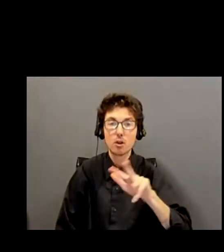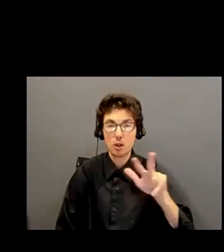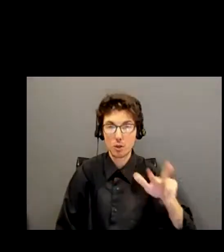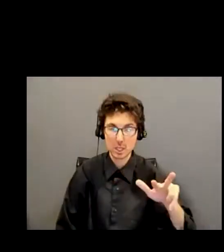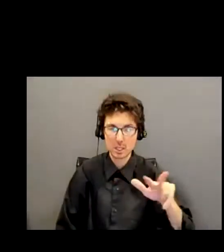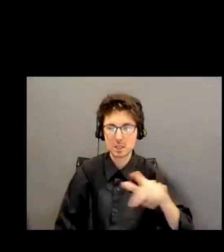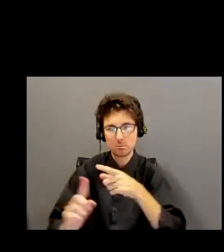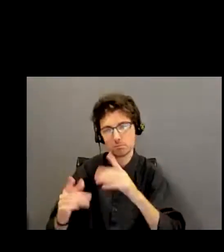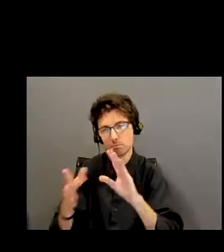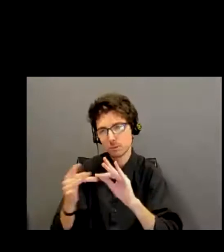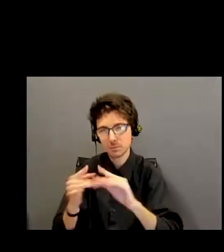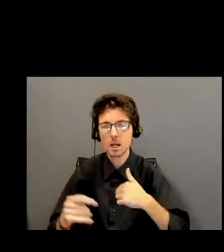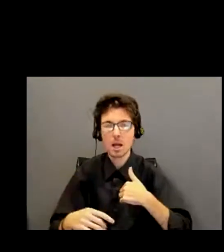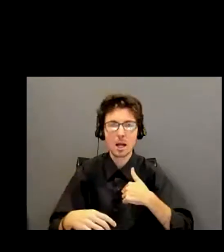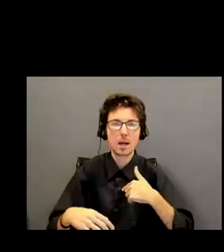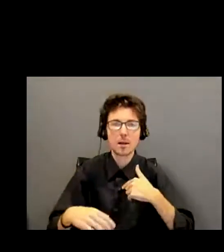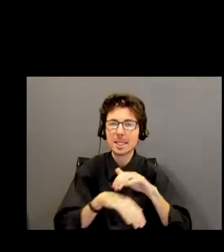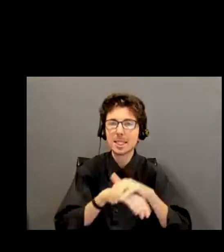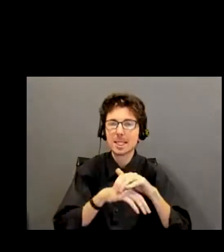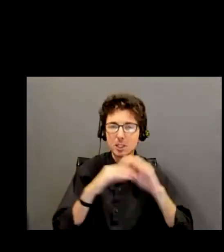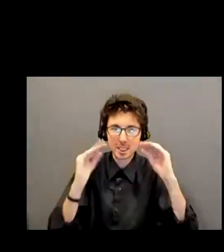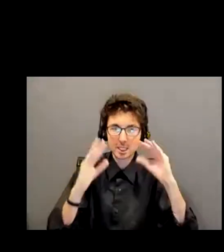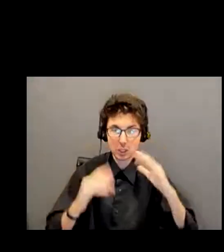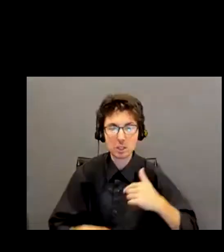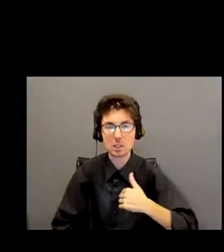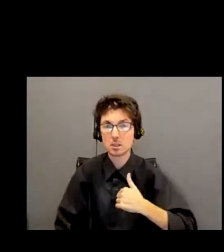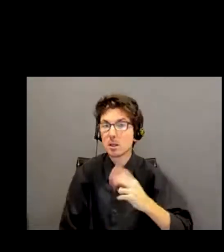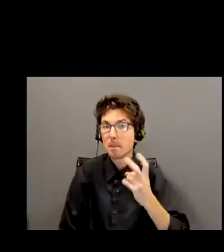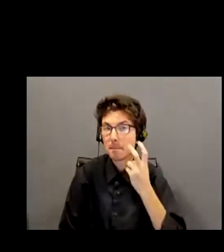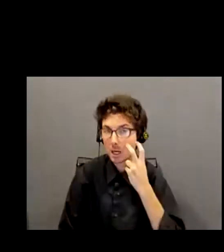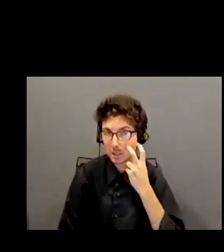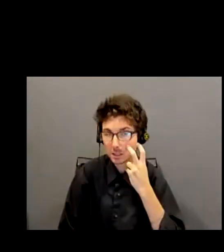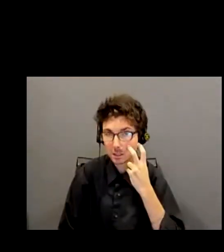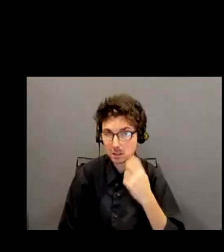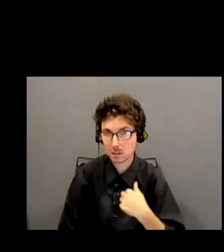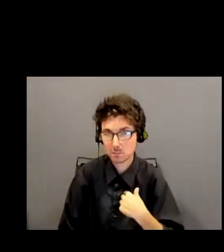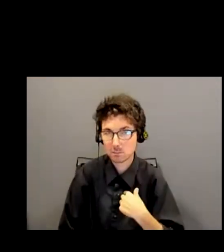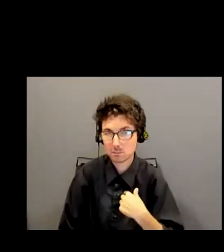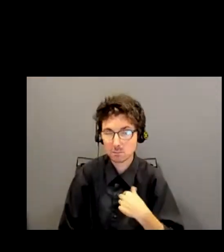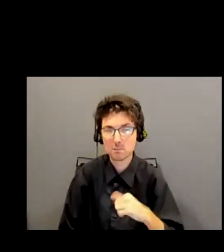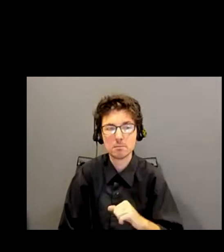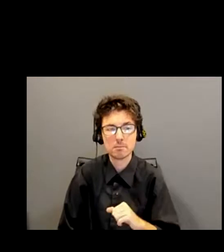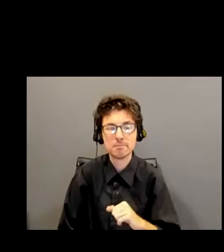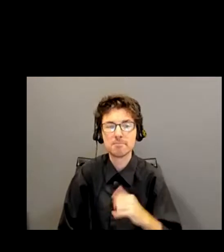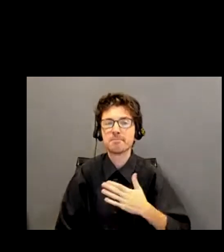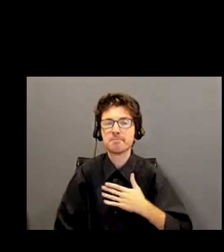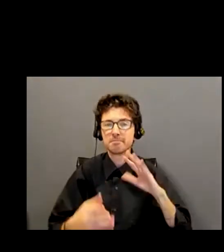an English teacher with blindness. My story began 33 years